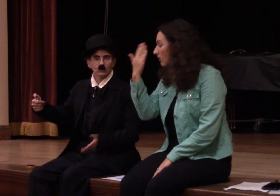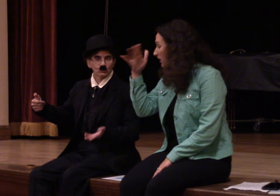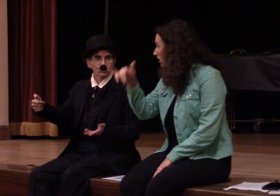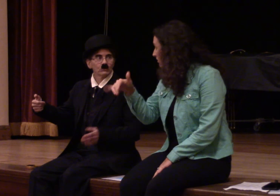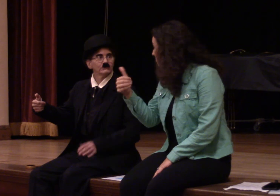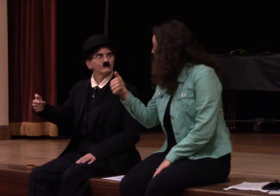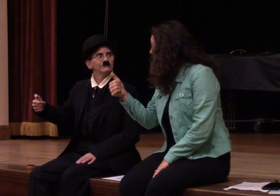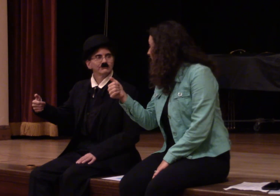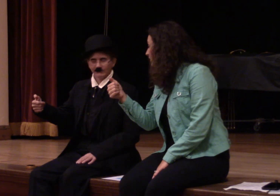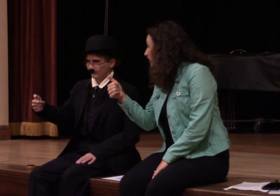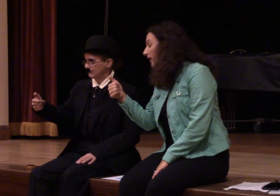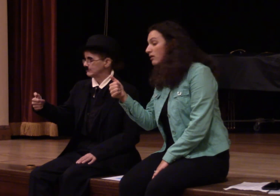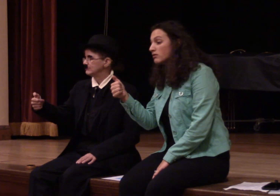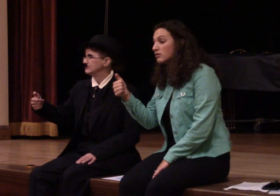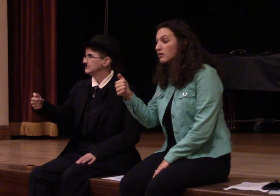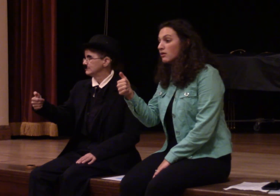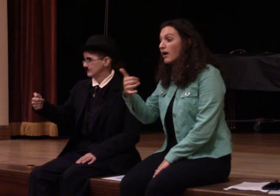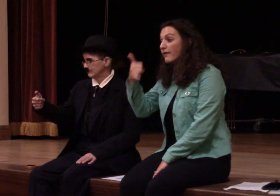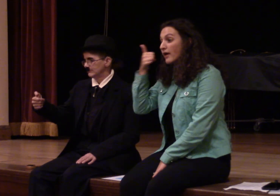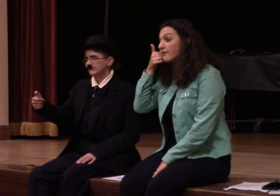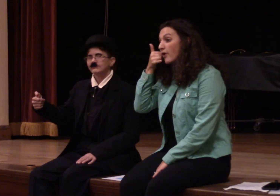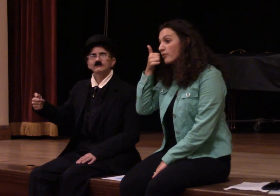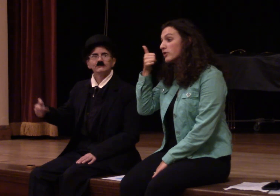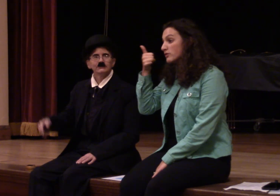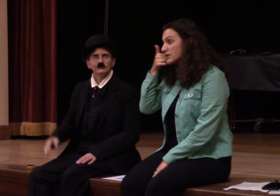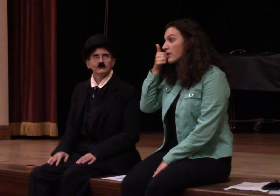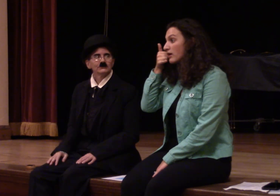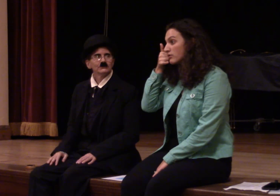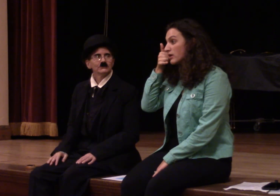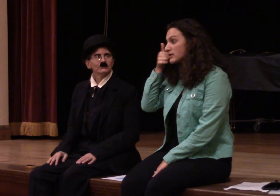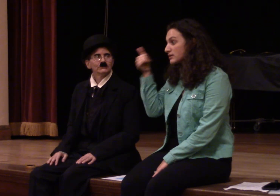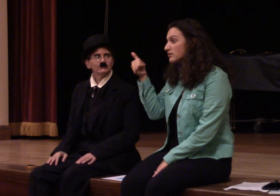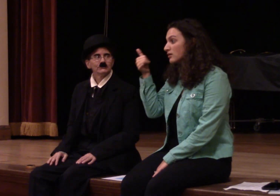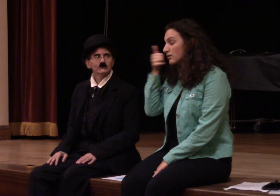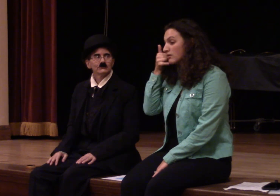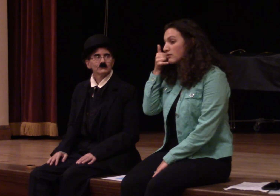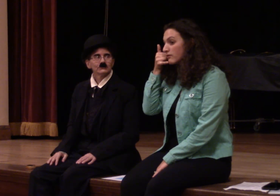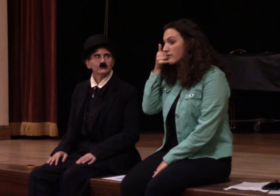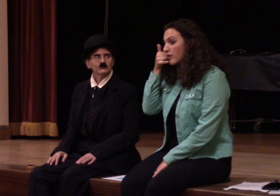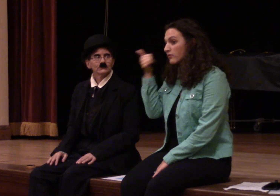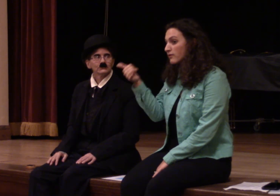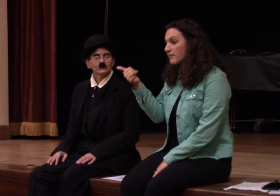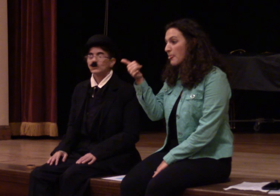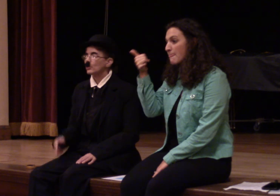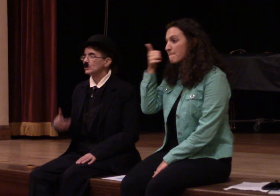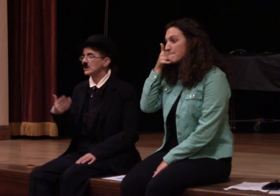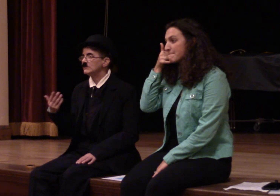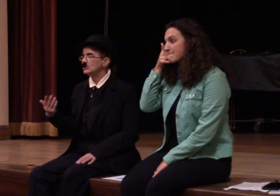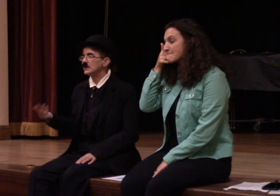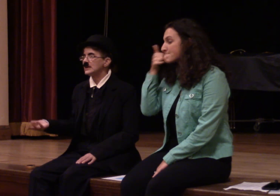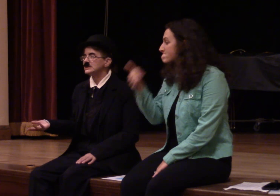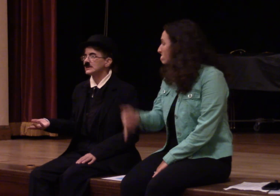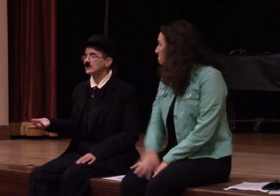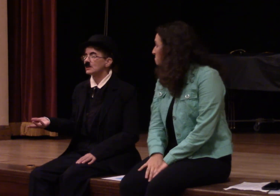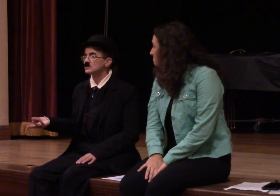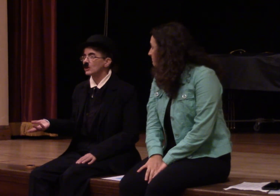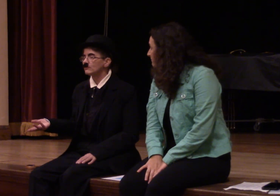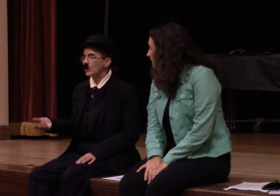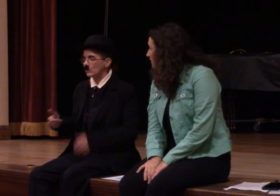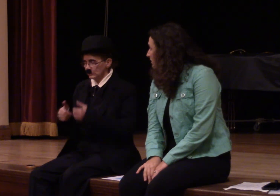control. I didn't know that. And then phone, you still can do this for phone. Or if you're texting on your phone, go